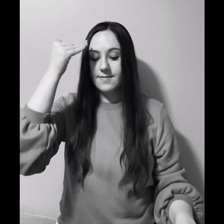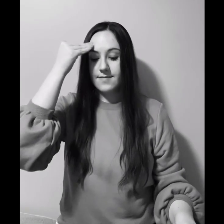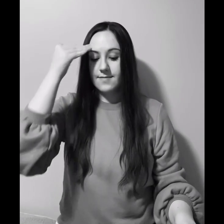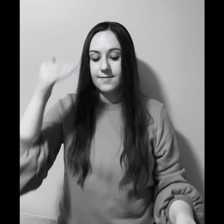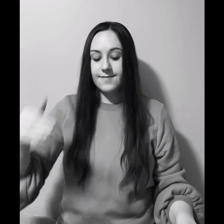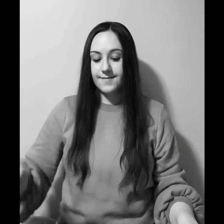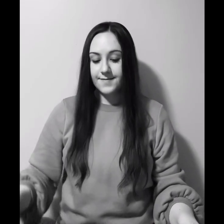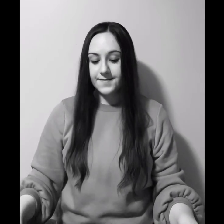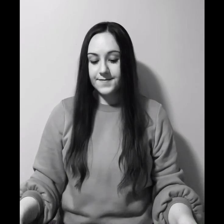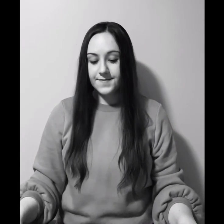it